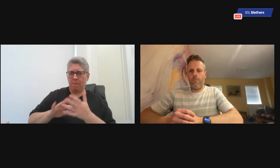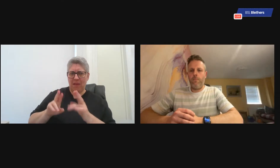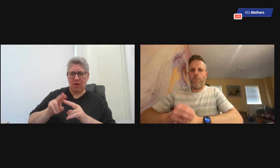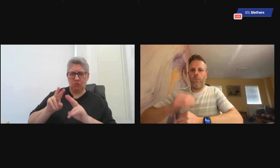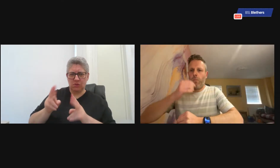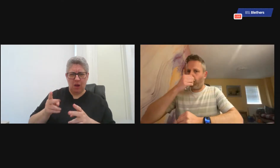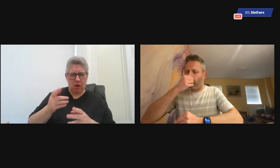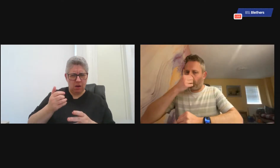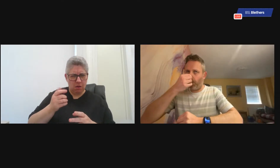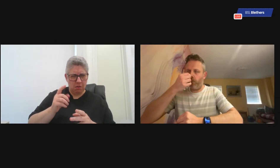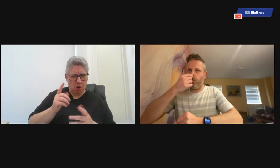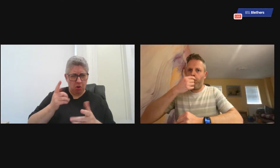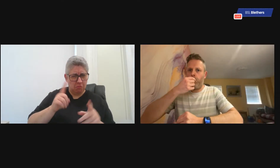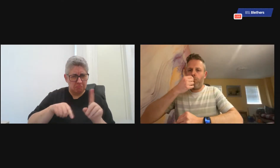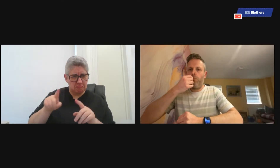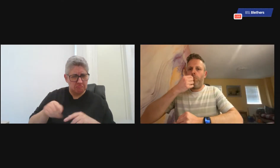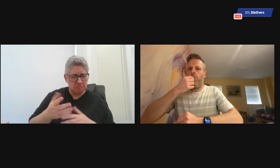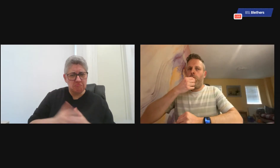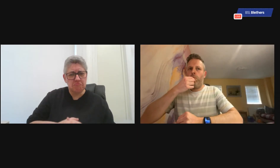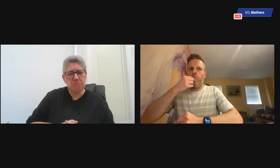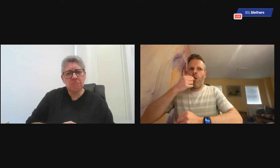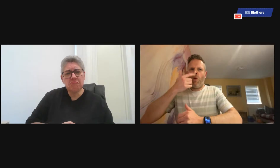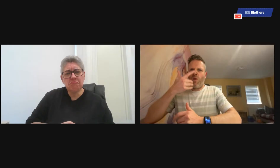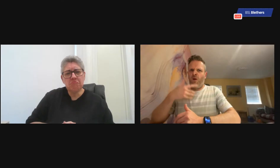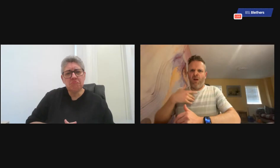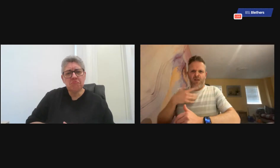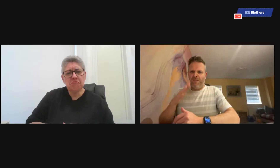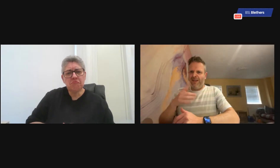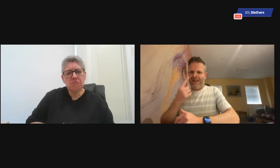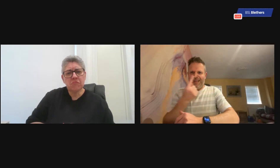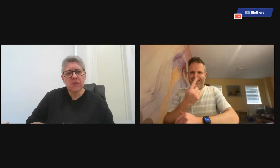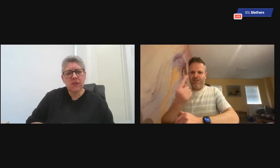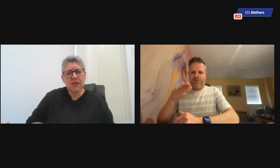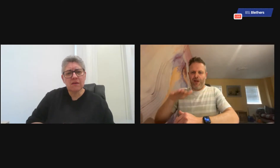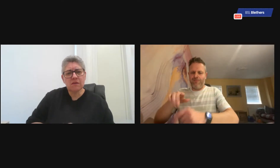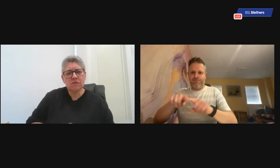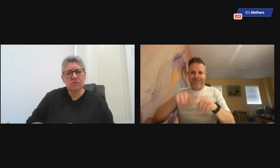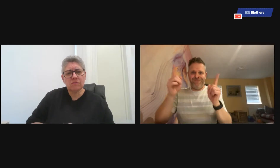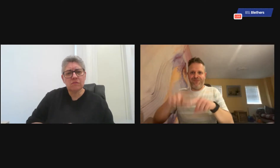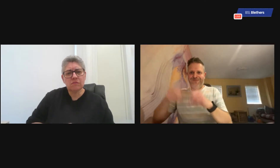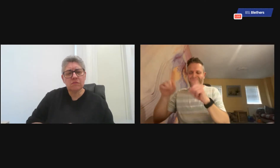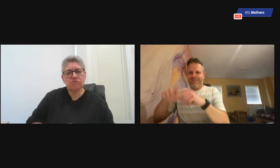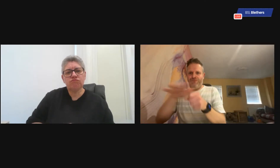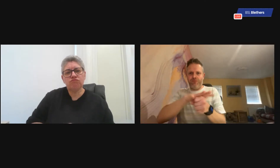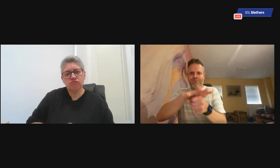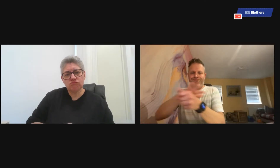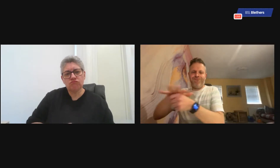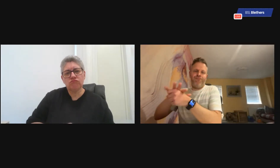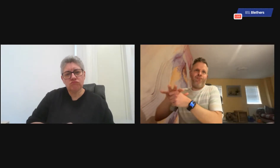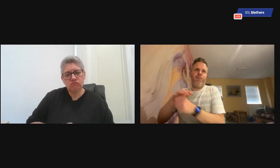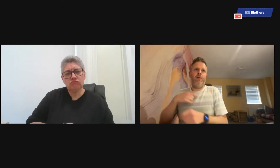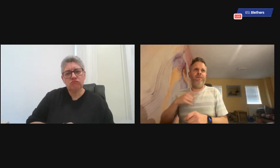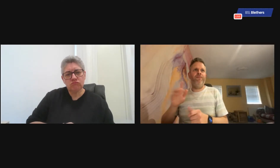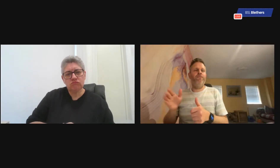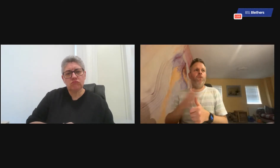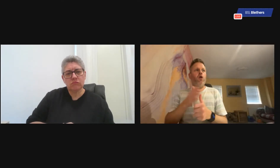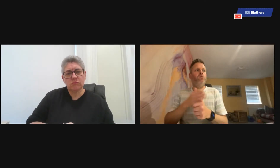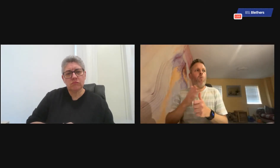Okay, so have most of the 4 children that you've had been from care homes or from families,